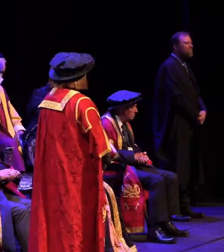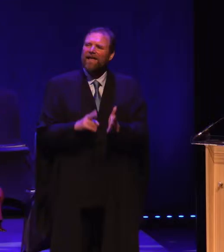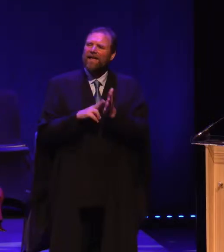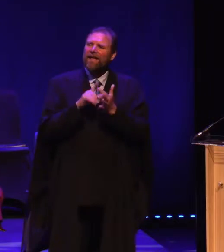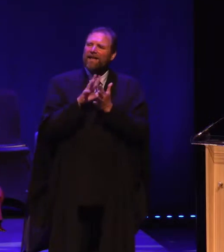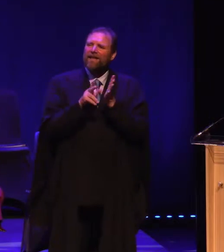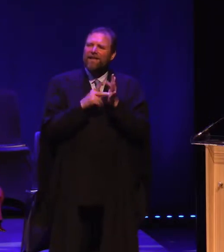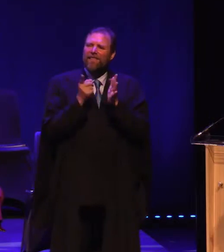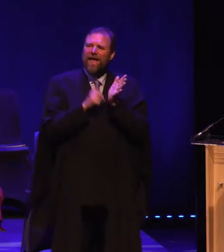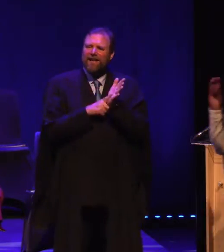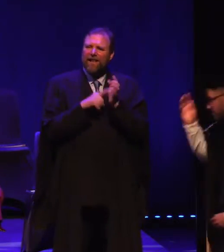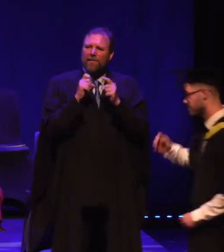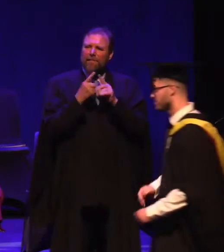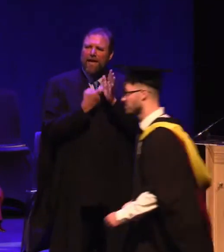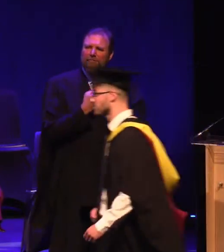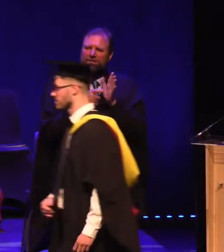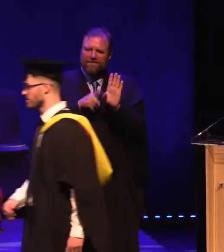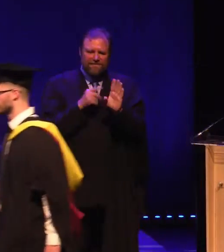Nathaniel Perry.